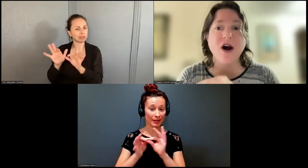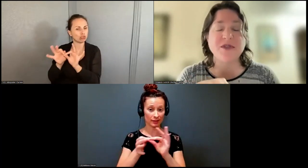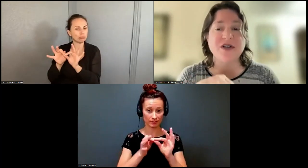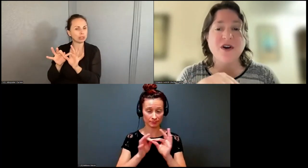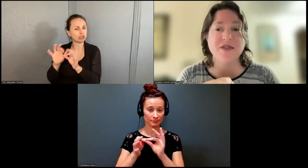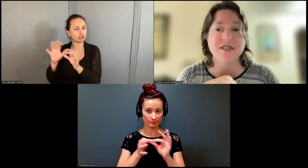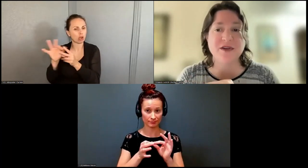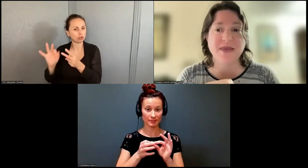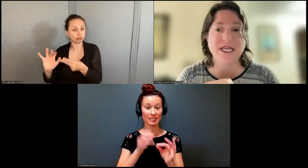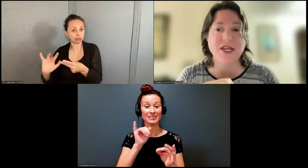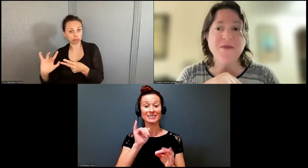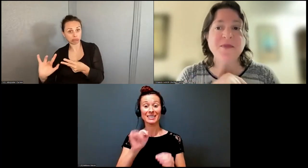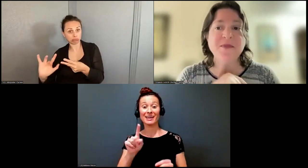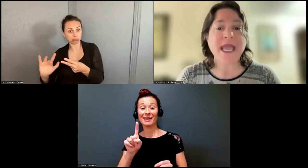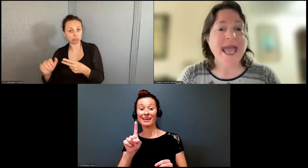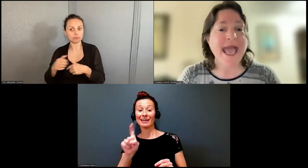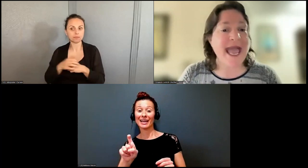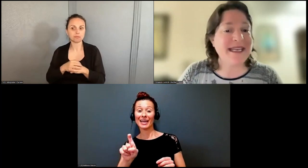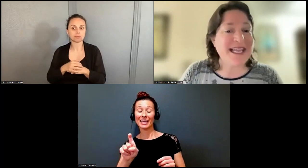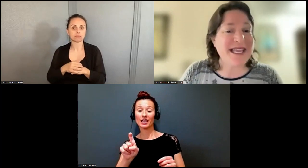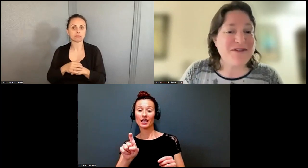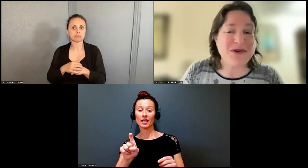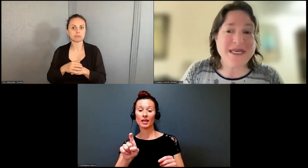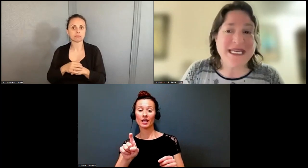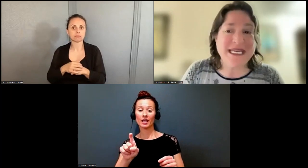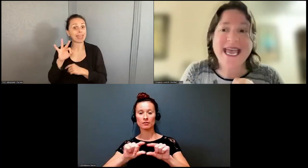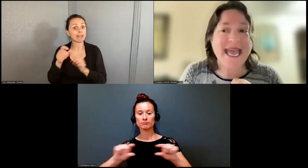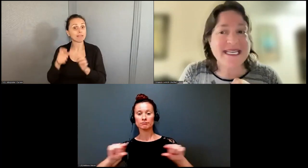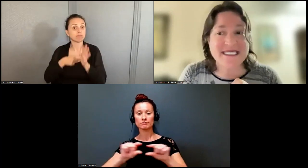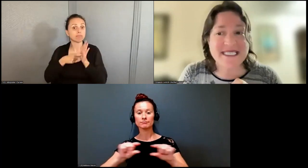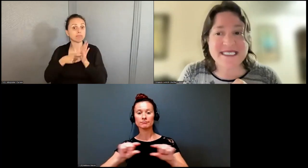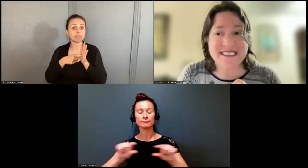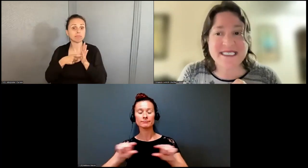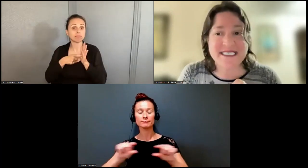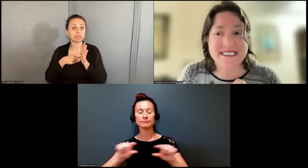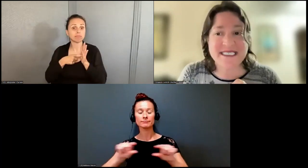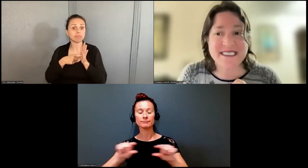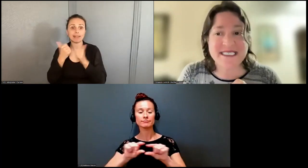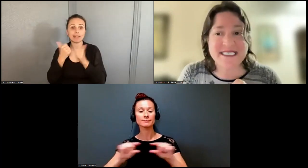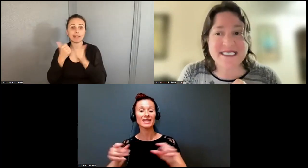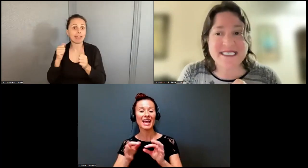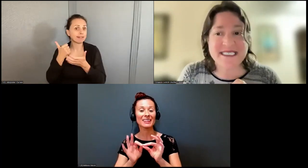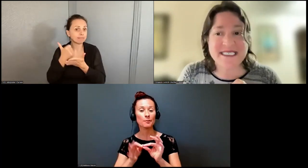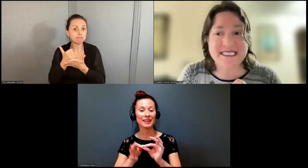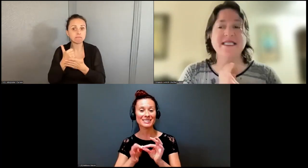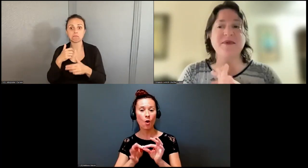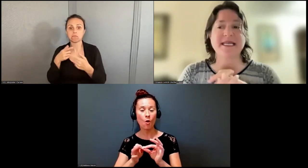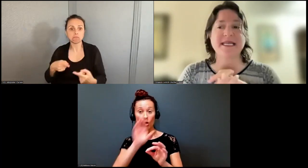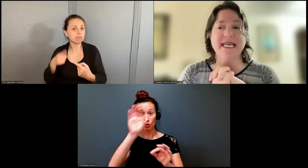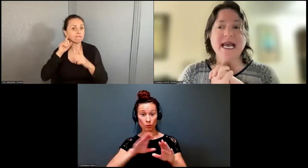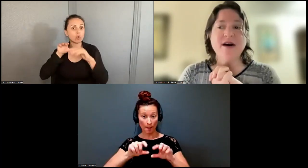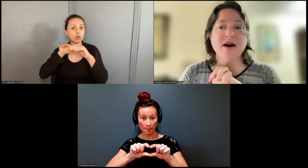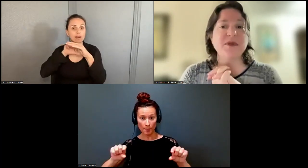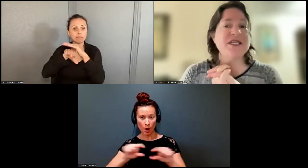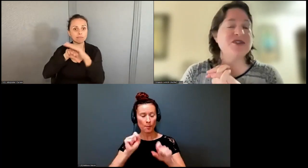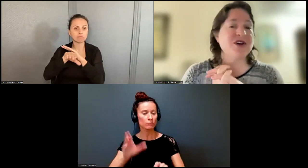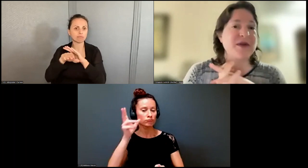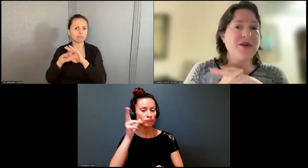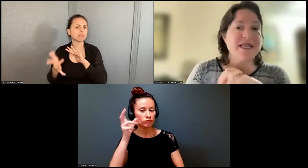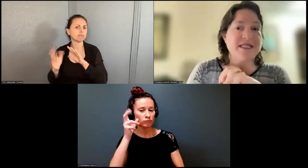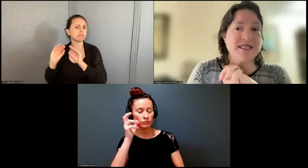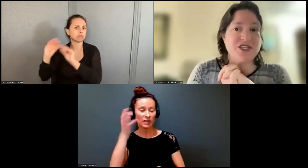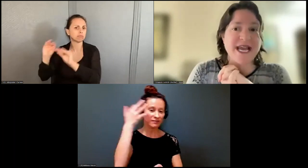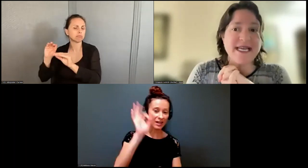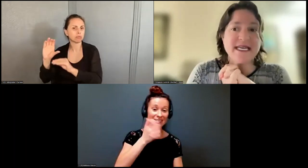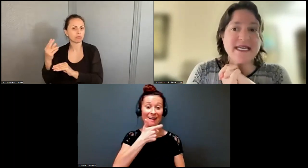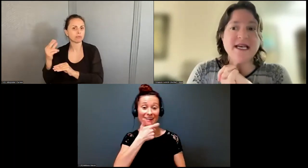interpretation option on the Zoom menu. And if you need any assistance for accessibility, please drop a